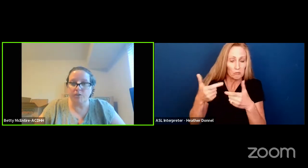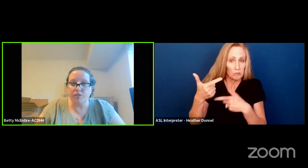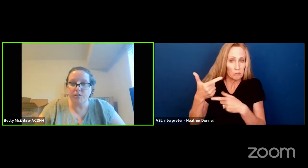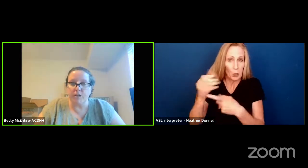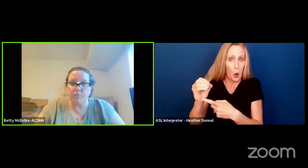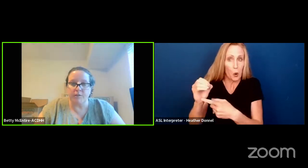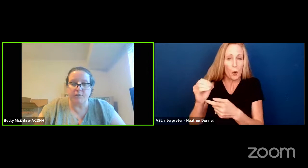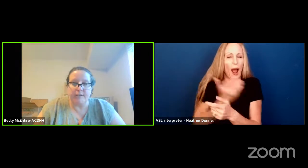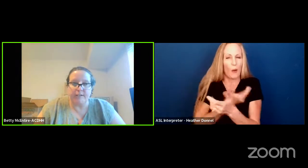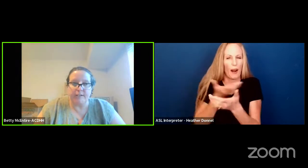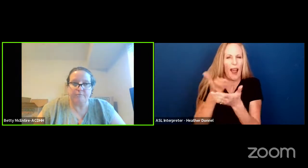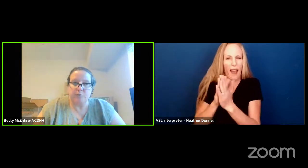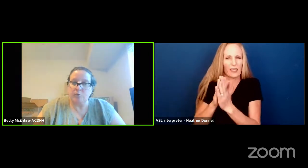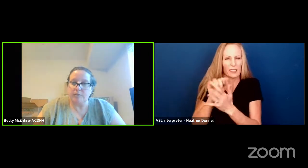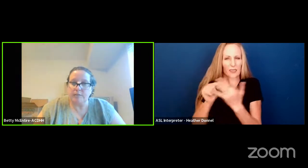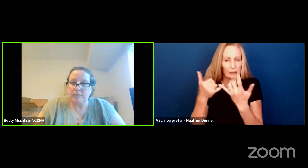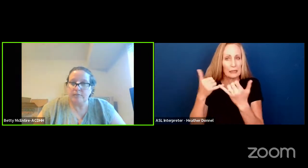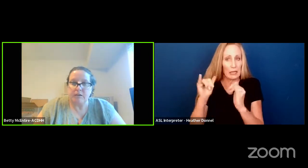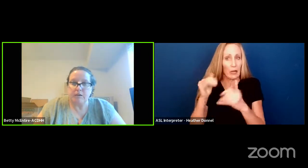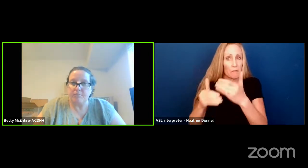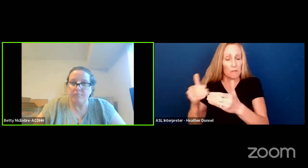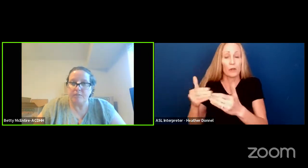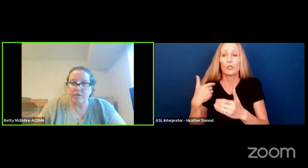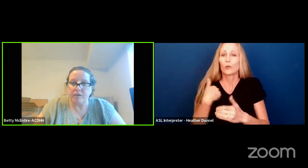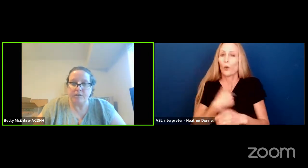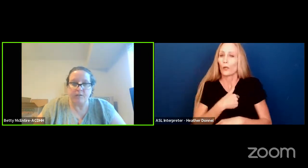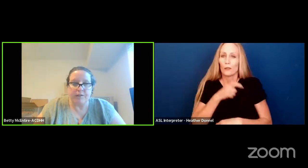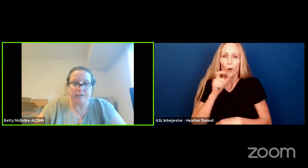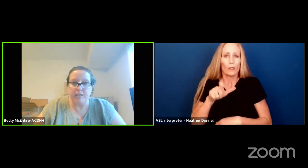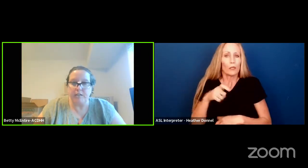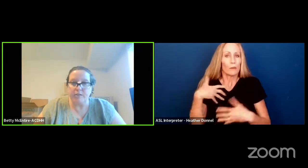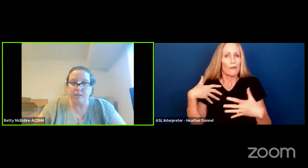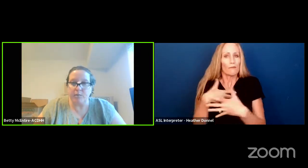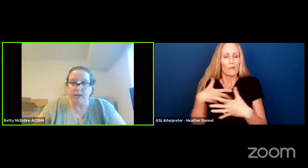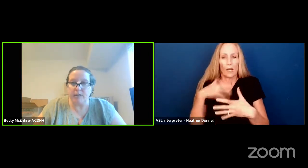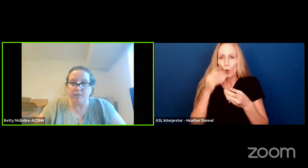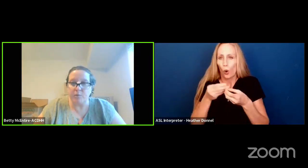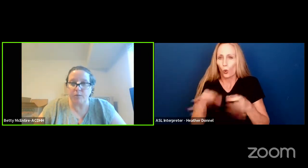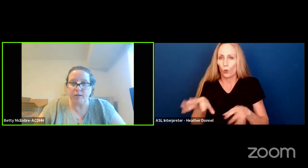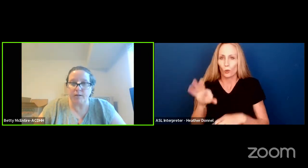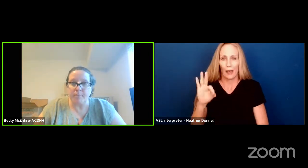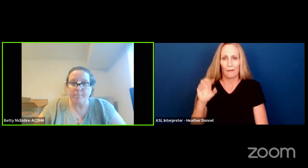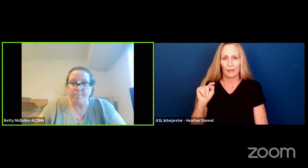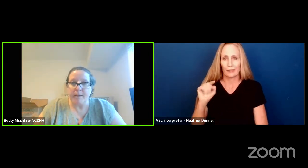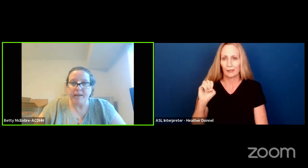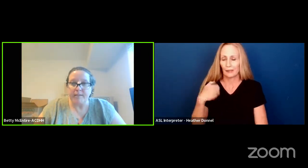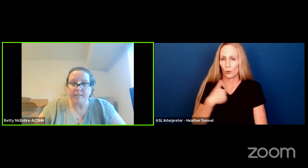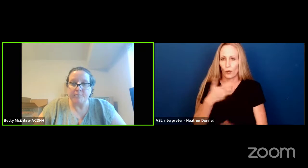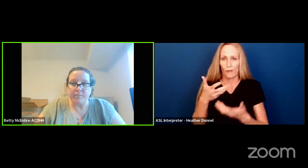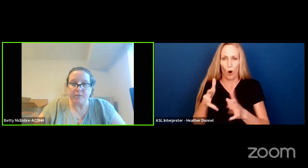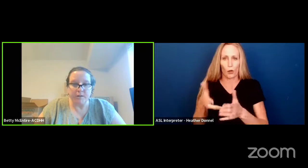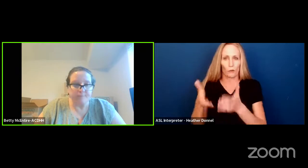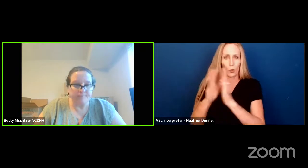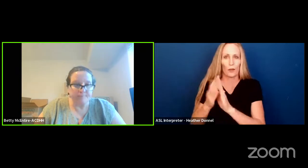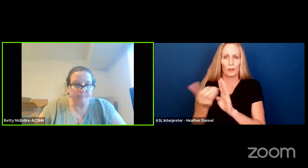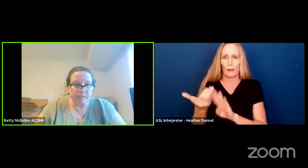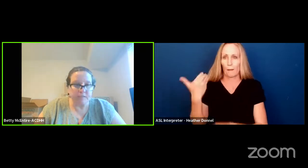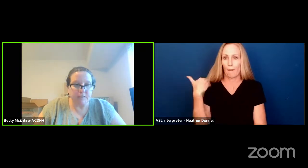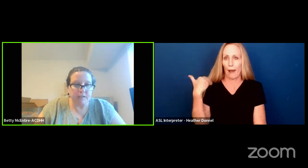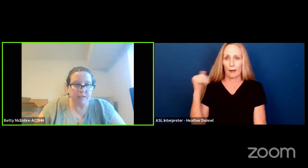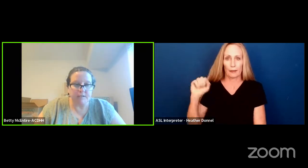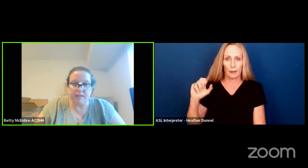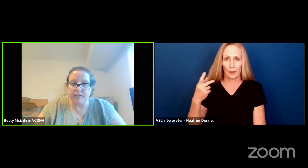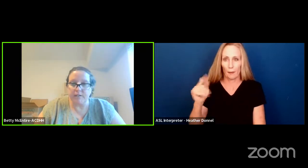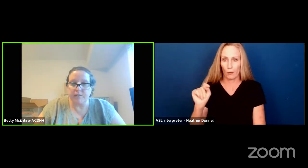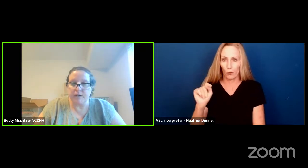So we should not be fretting losing the FTEs that we asked for back in September